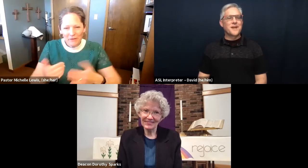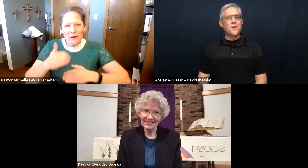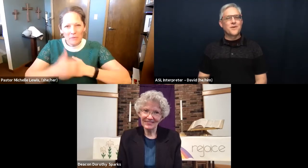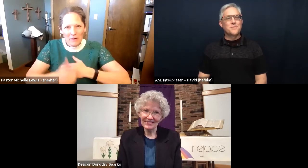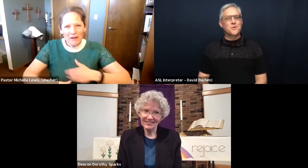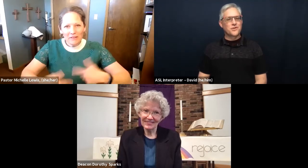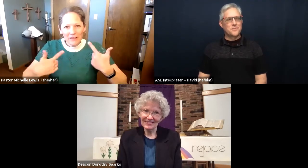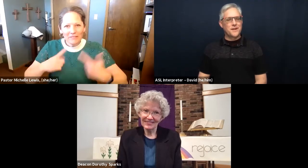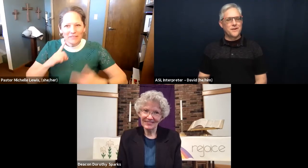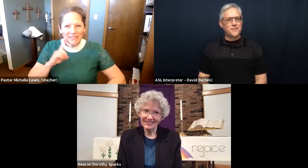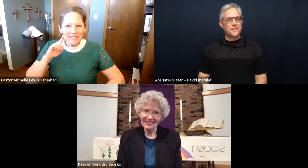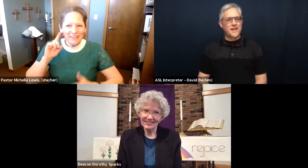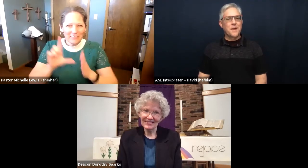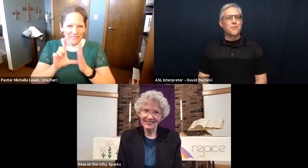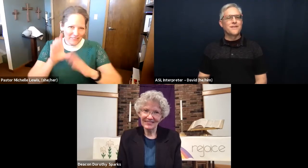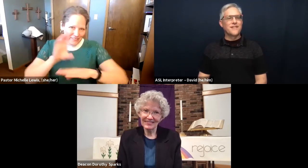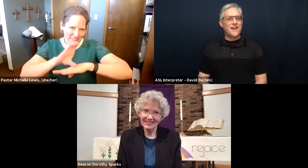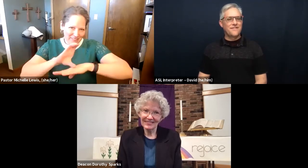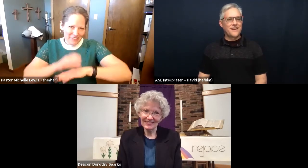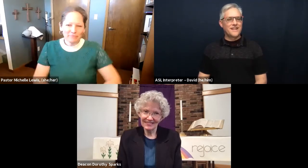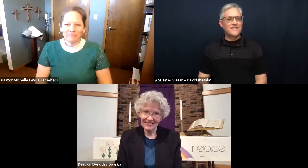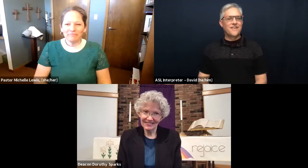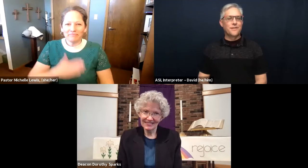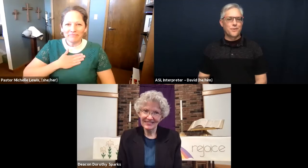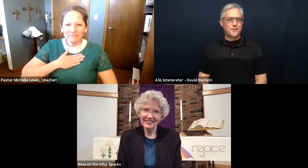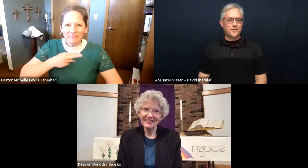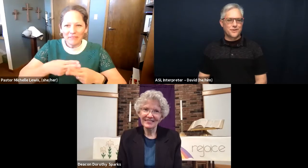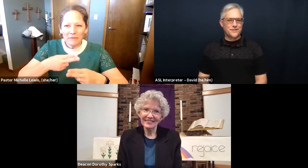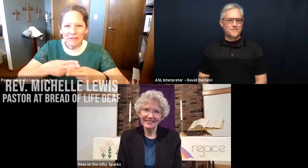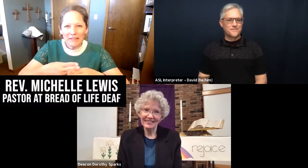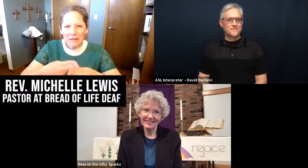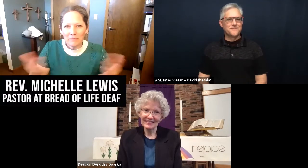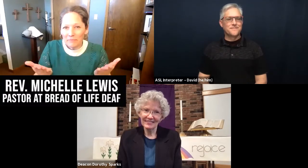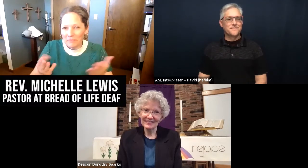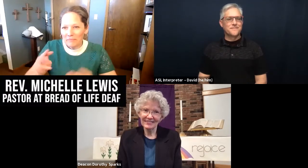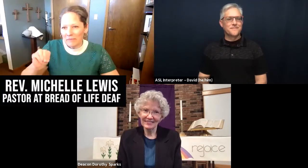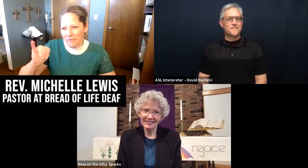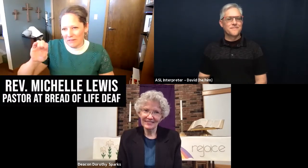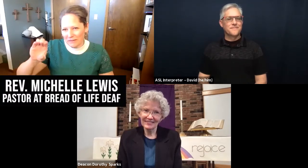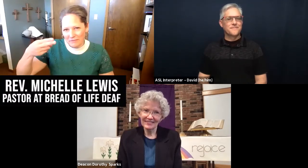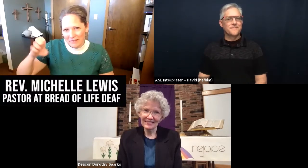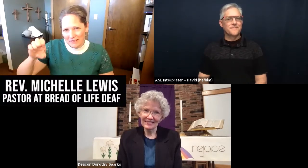Good morning and welcome to worship here at Bread of Life, Deaf Lutheran Church.